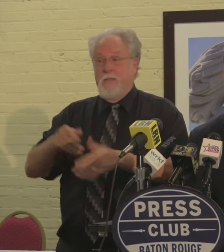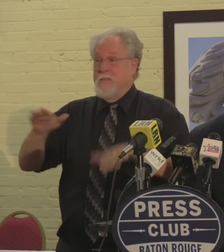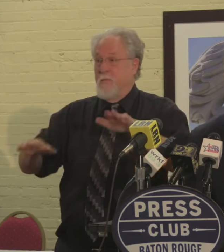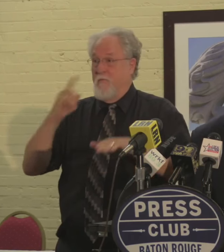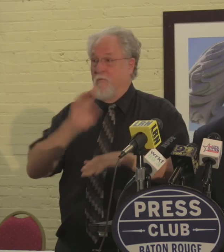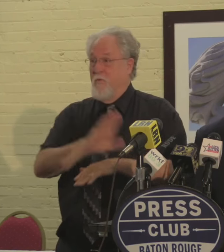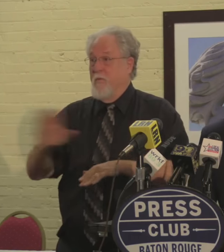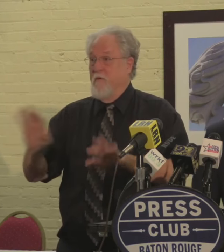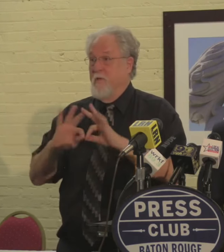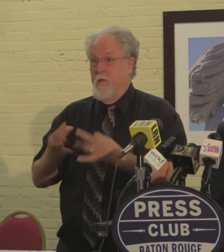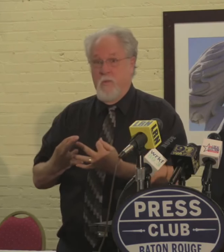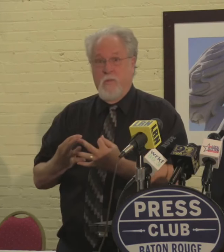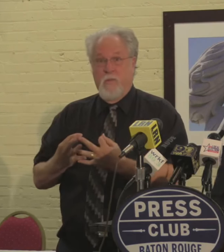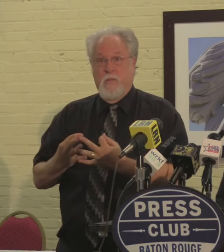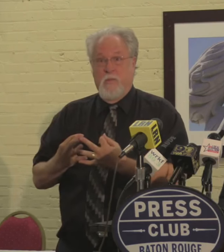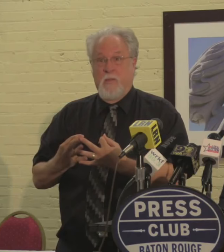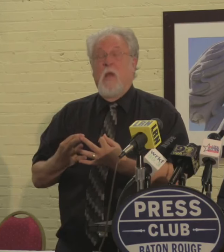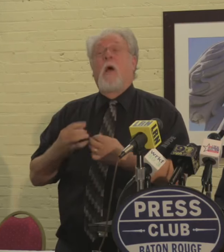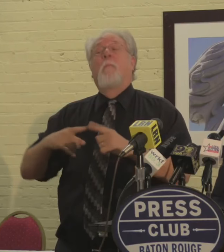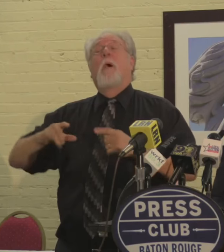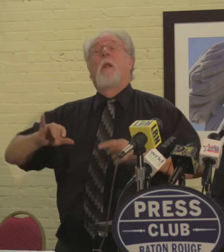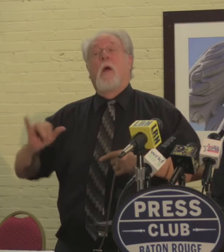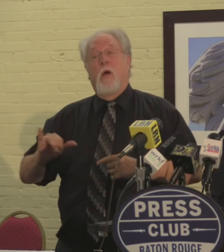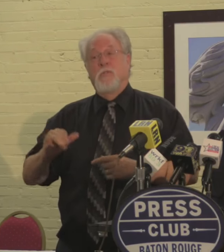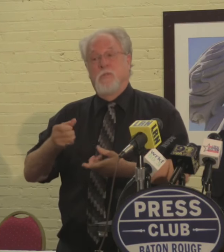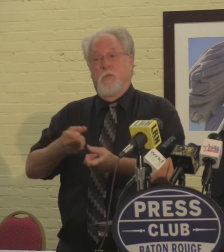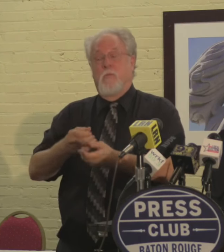for their families. But it's also having